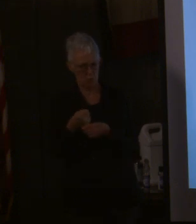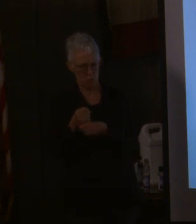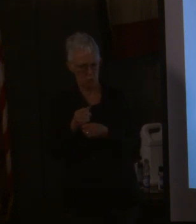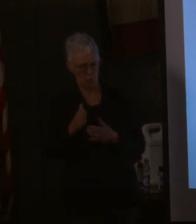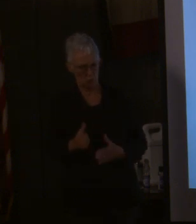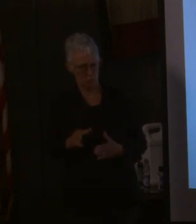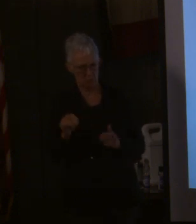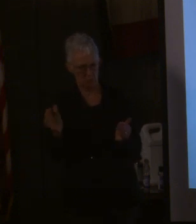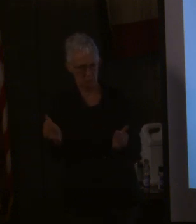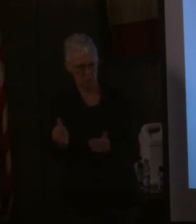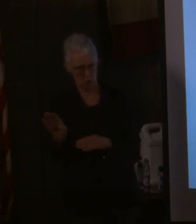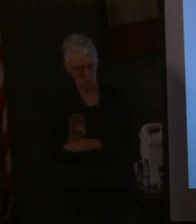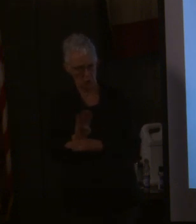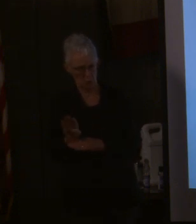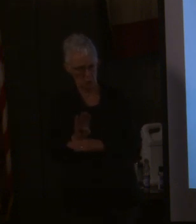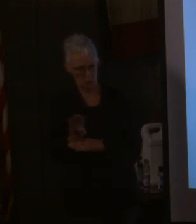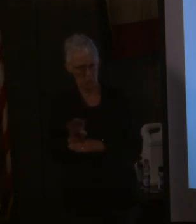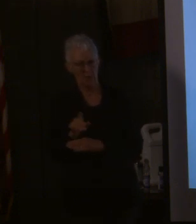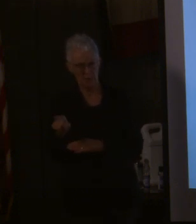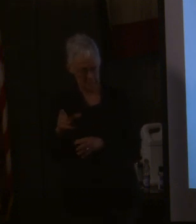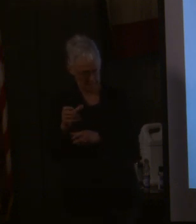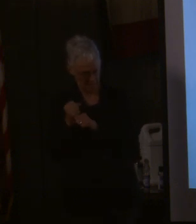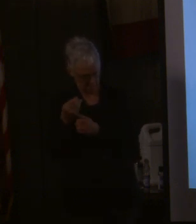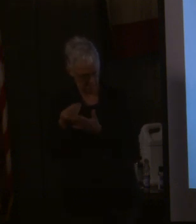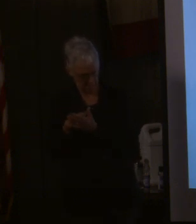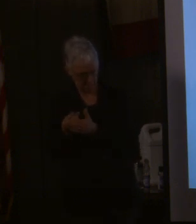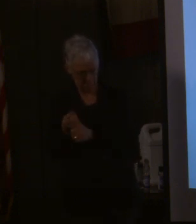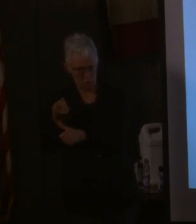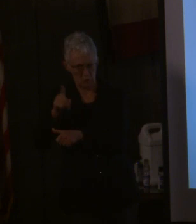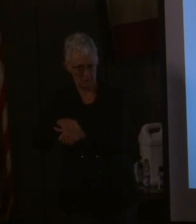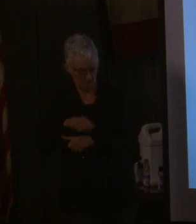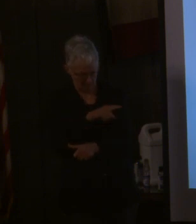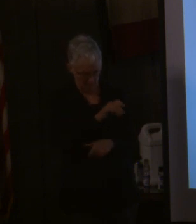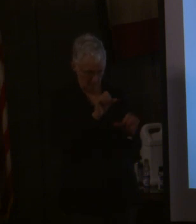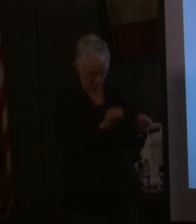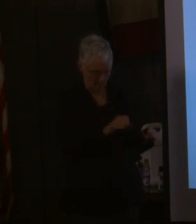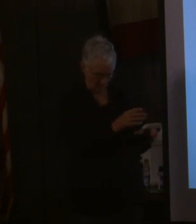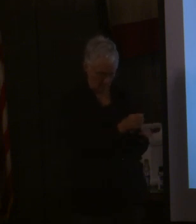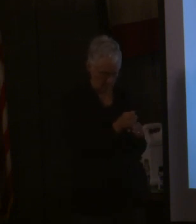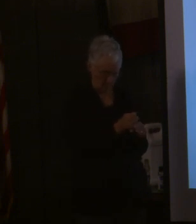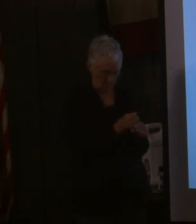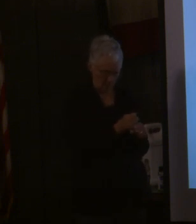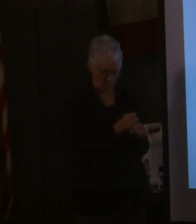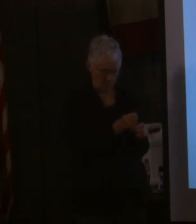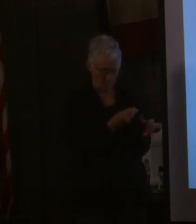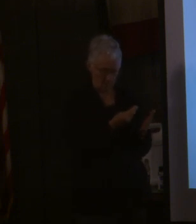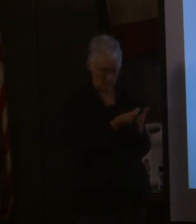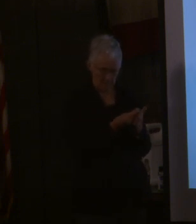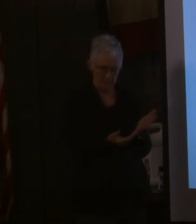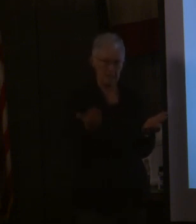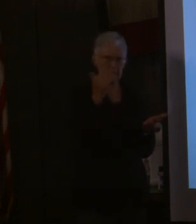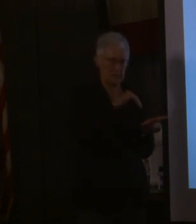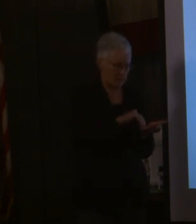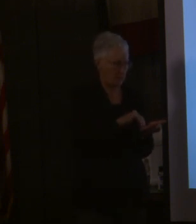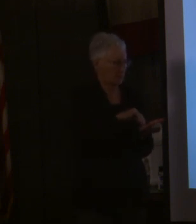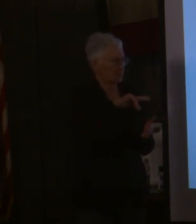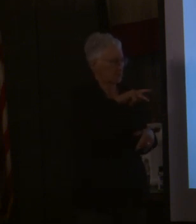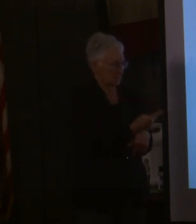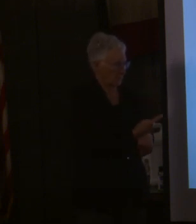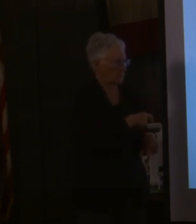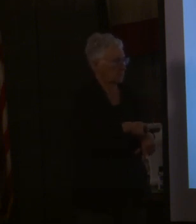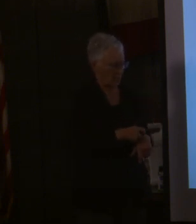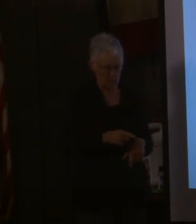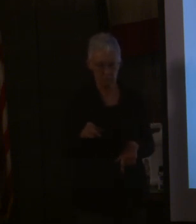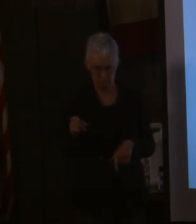businesses, if they got it in the first round, they can get this second round. This is a brand new. So yes, that's correct. So if they were eligible in the first round, they